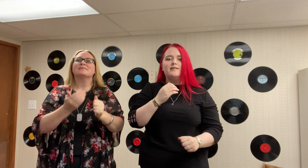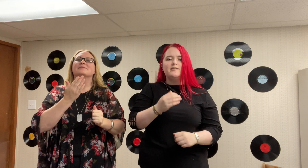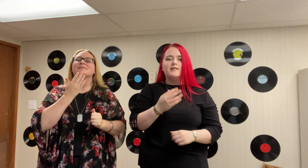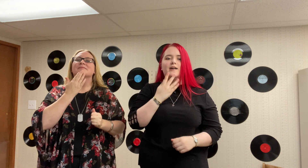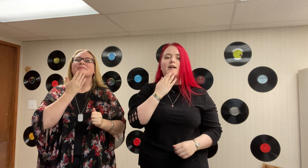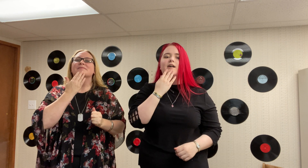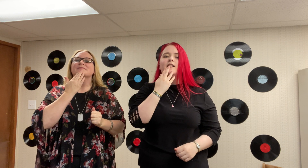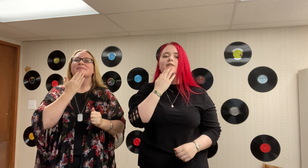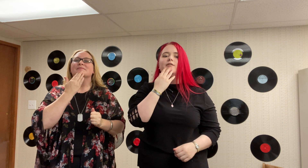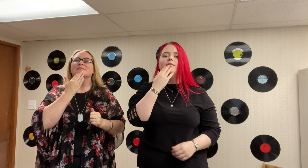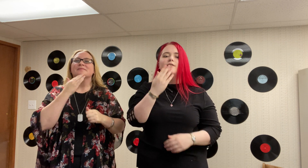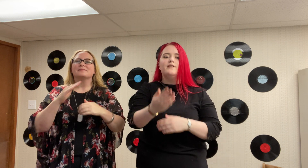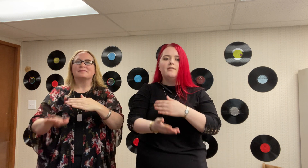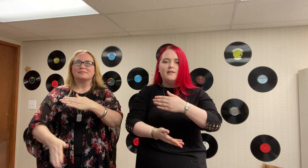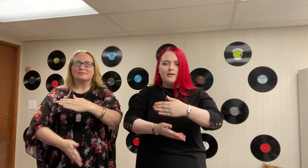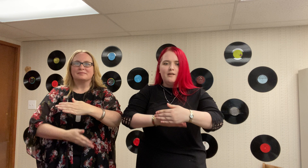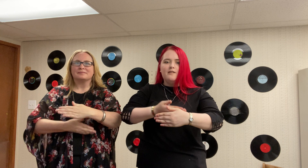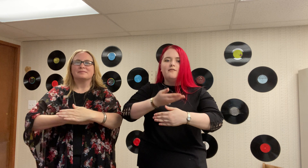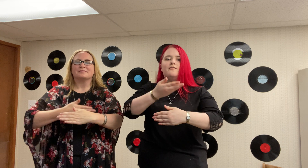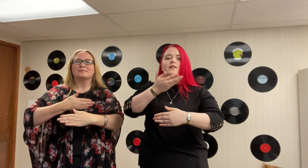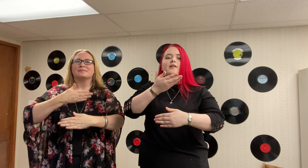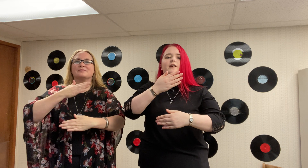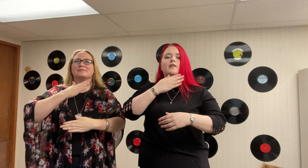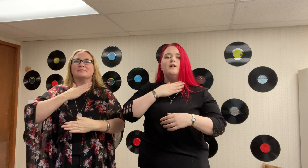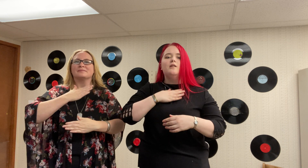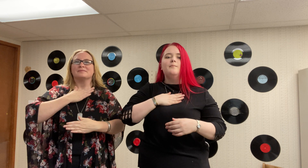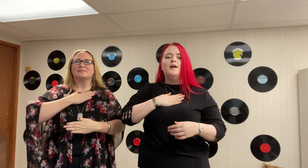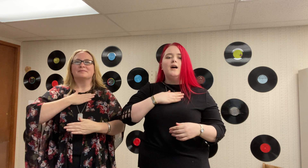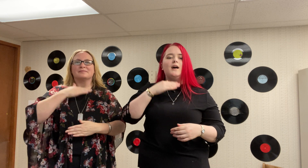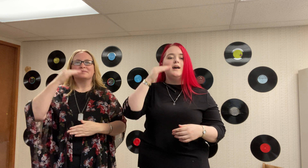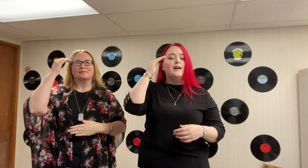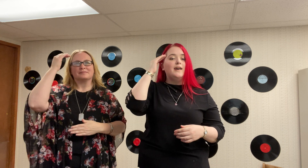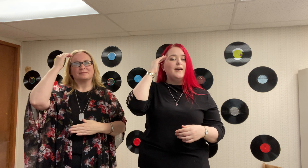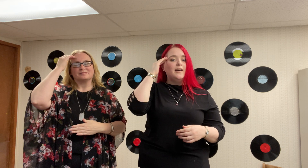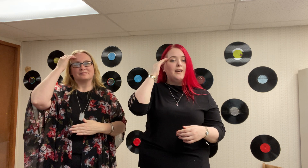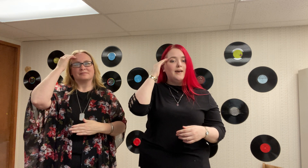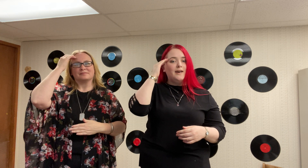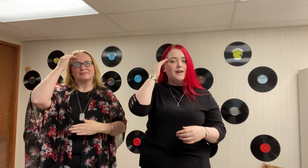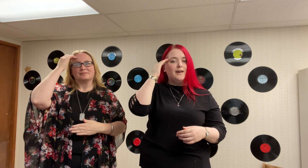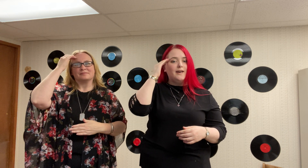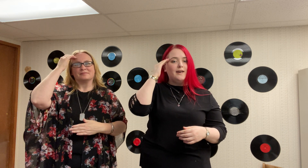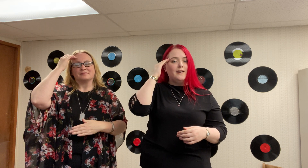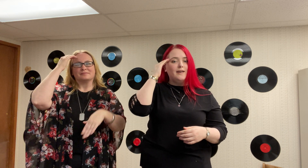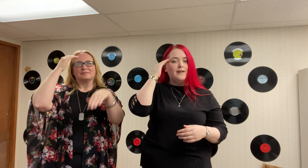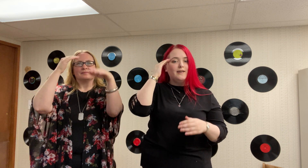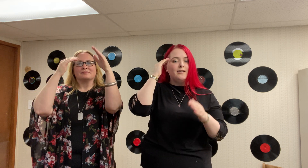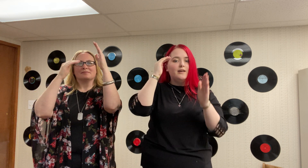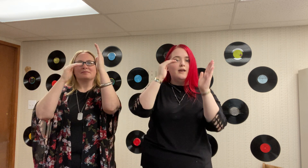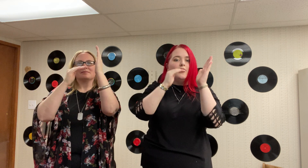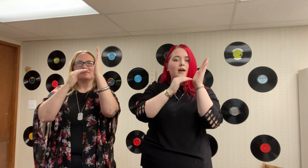brightest colors fill my head.